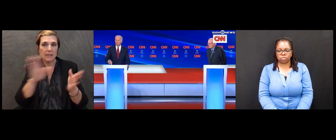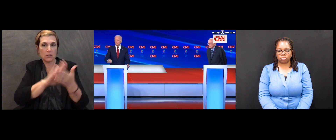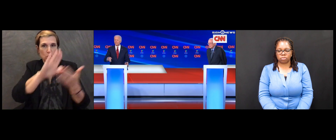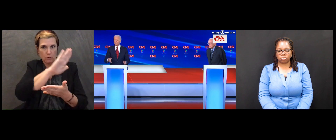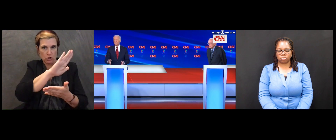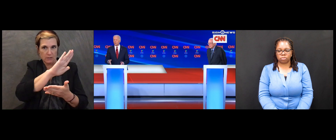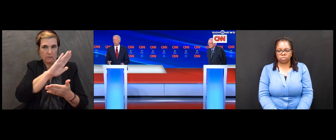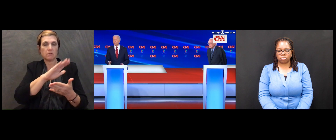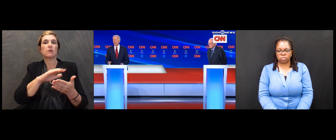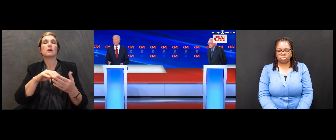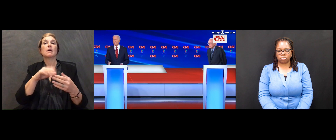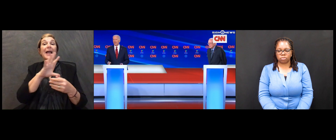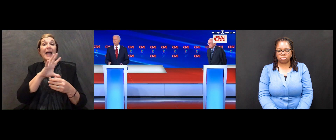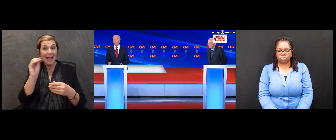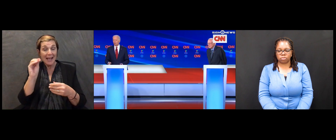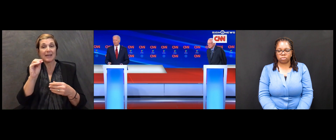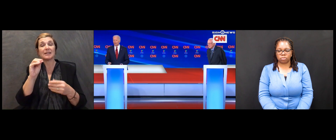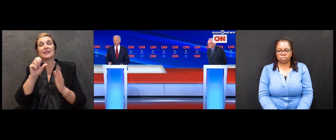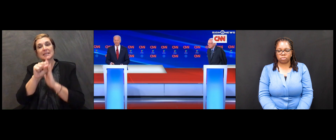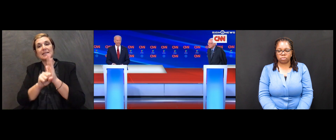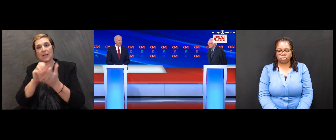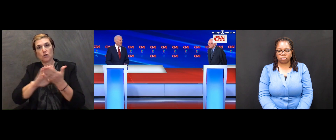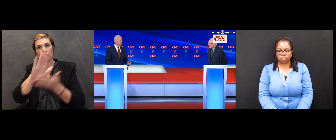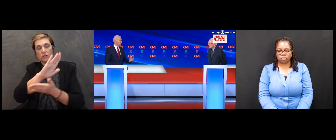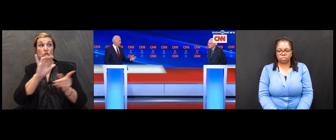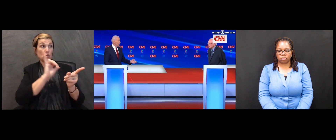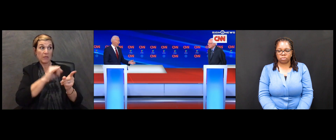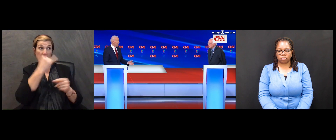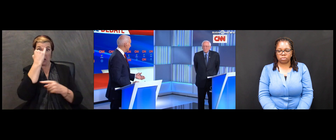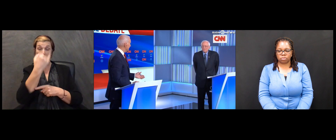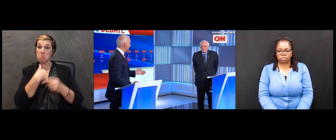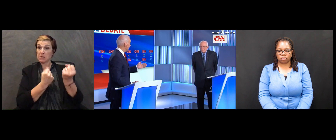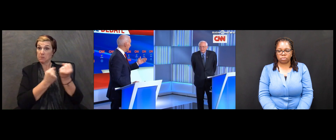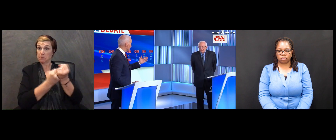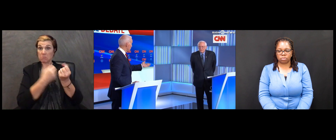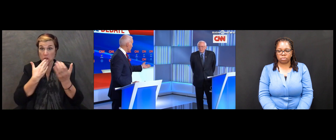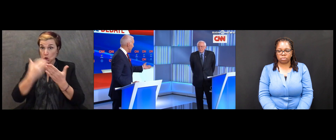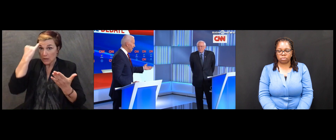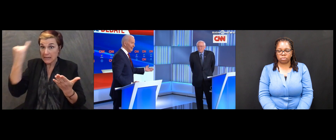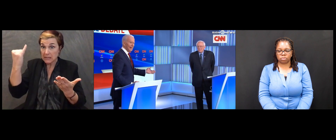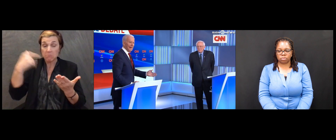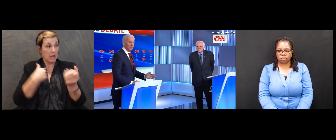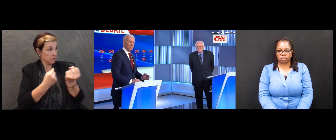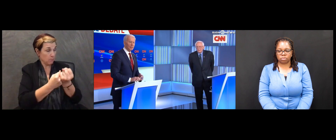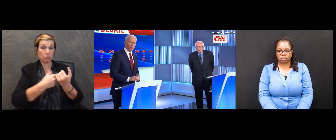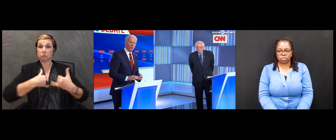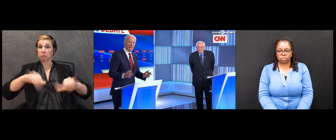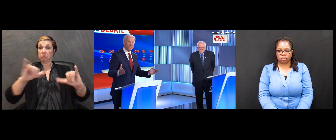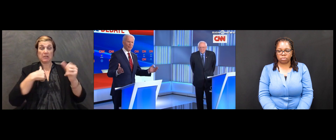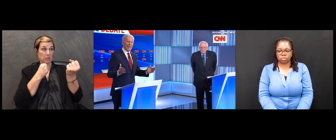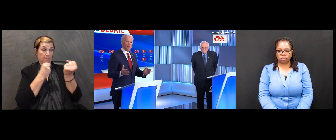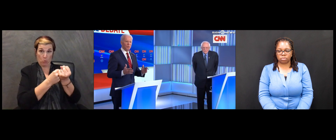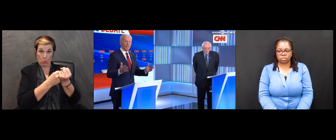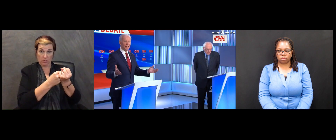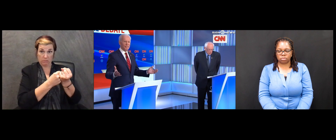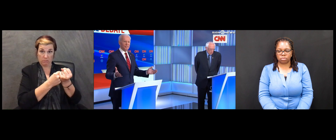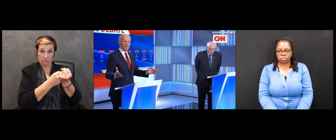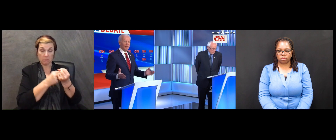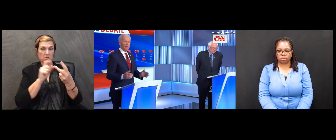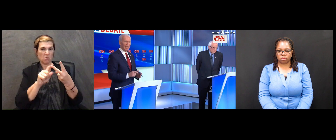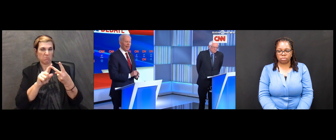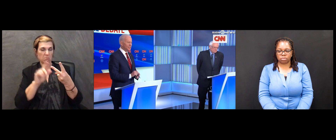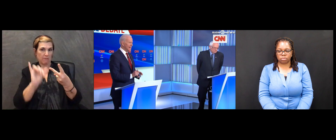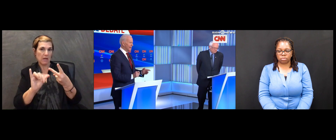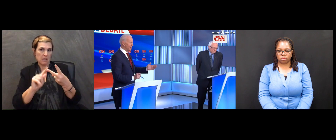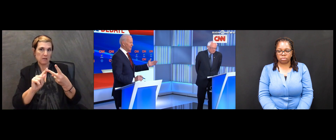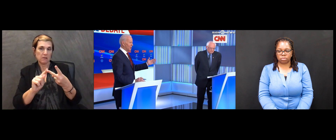public universities in your state. I support that idea. It was a good idea, and I support it. And so that's what it is.